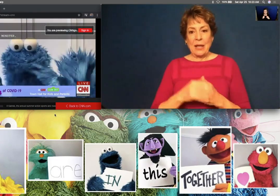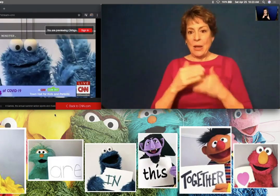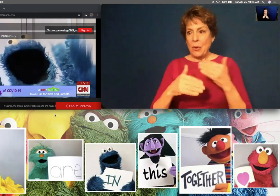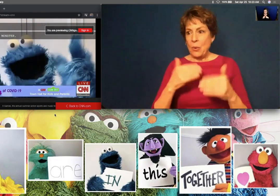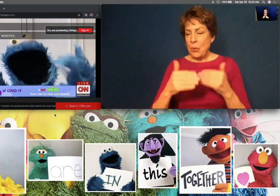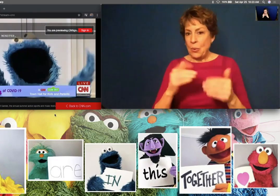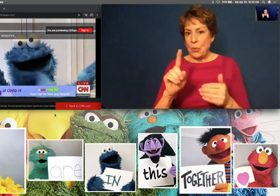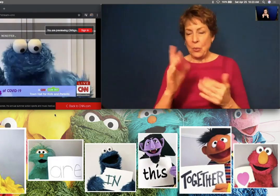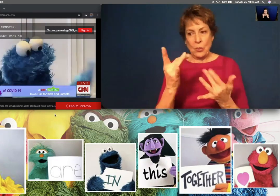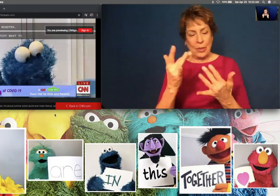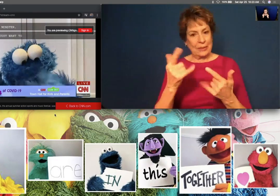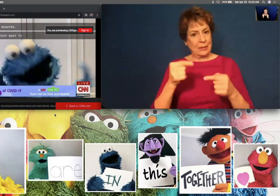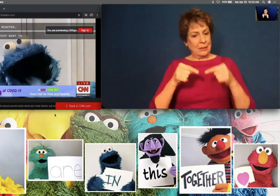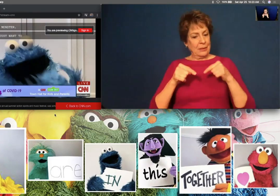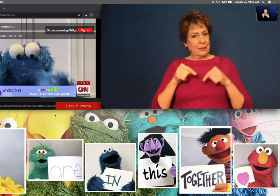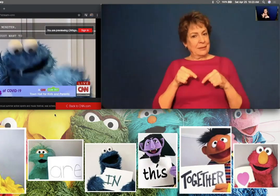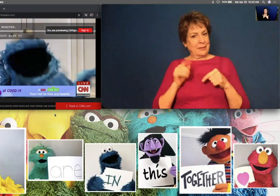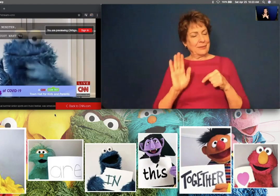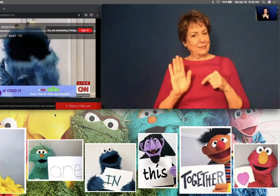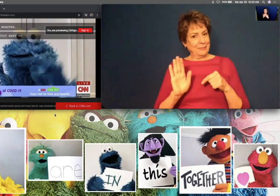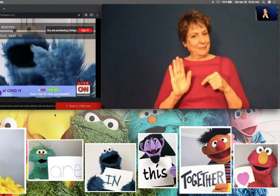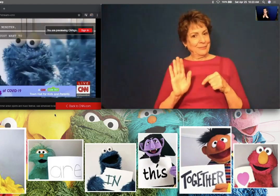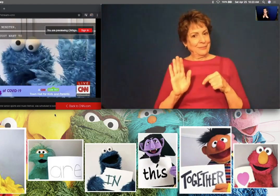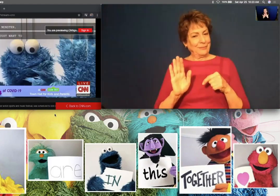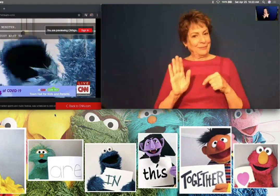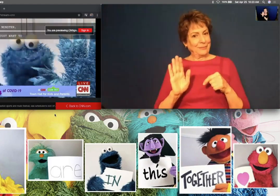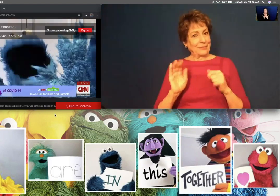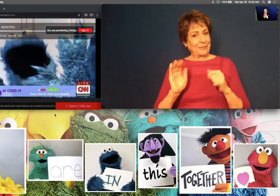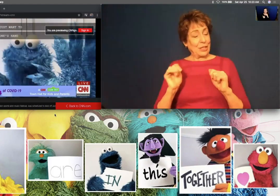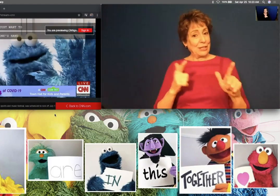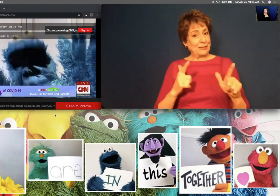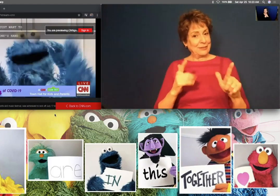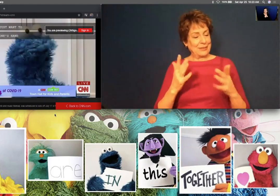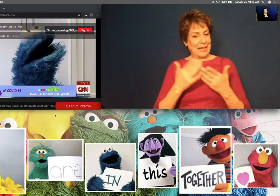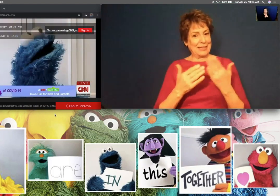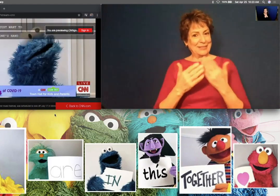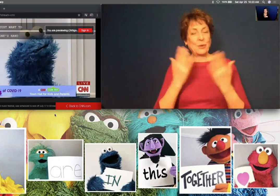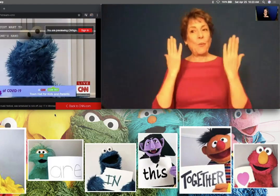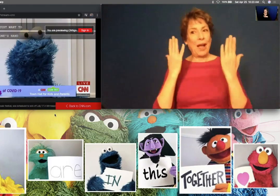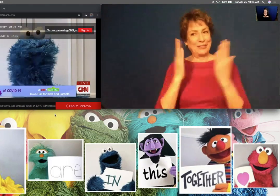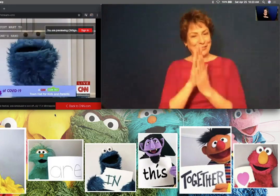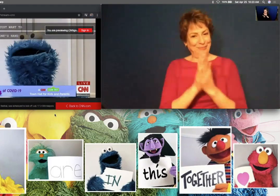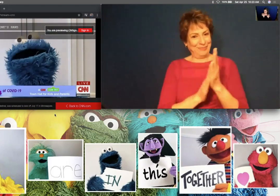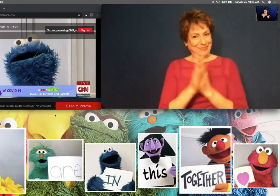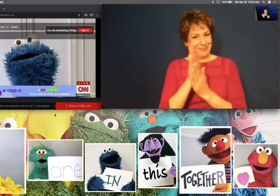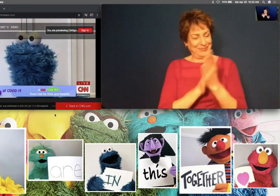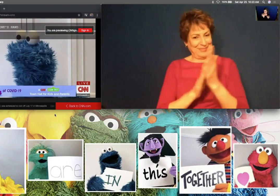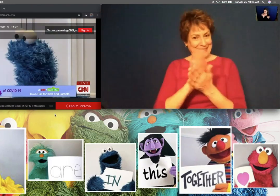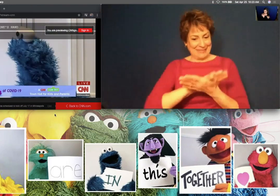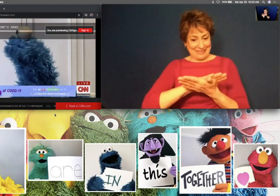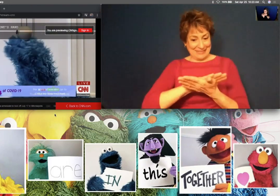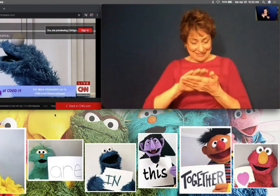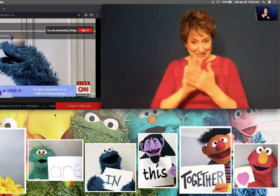that everyone's hands nice and clean. Yeah, look, me hands clean as whistle.